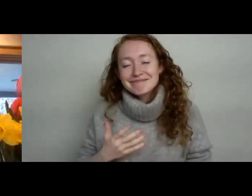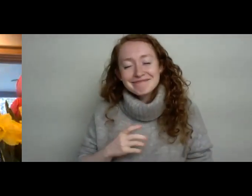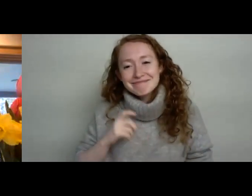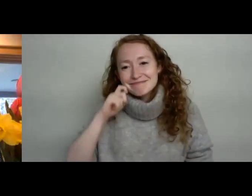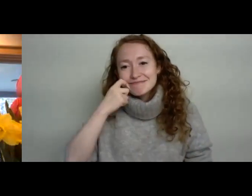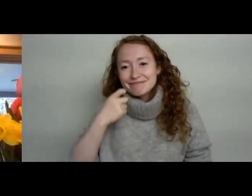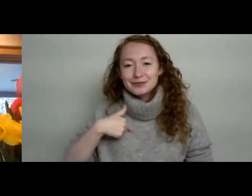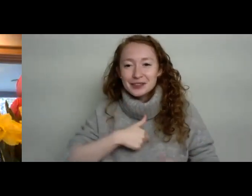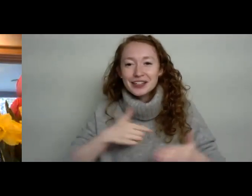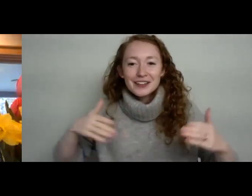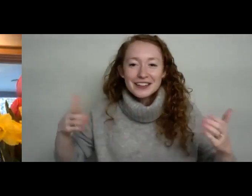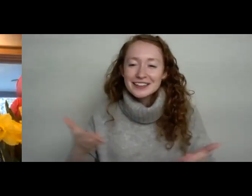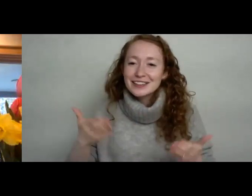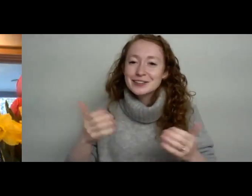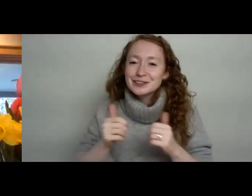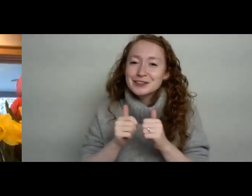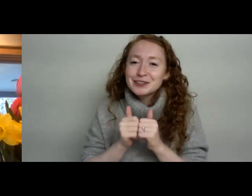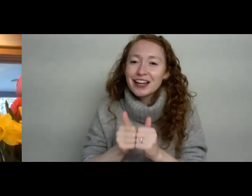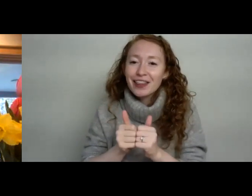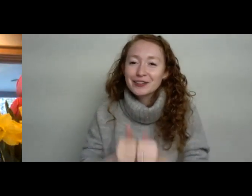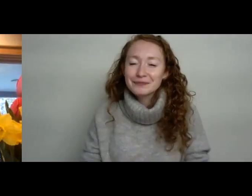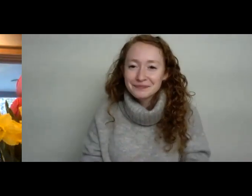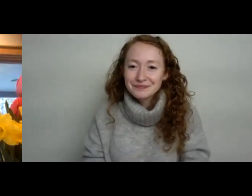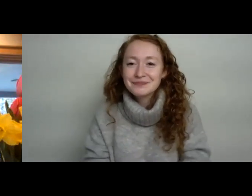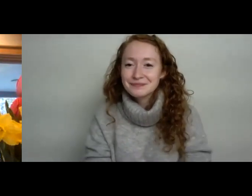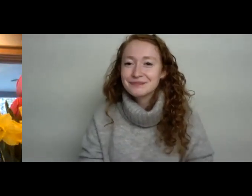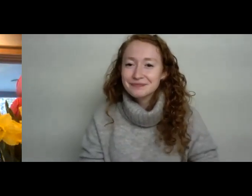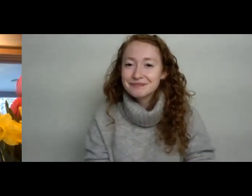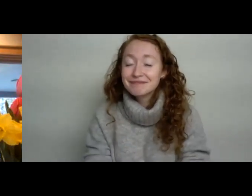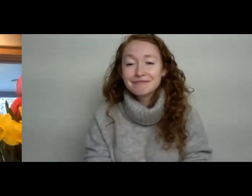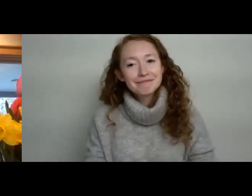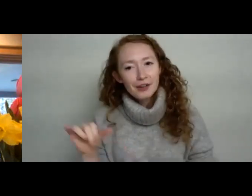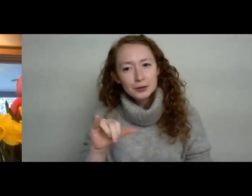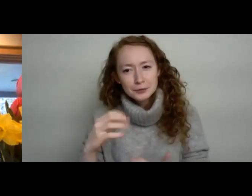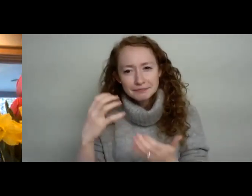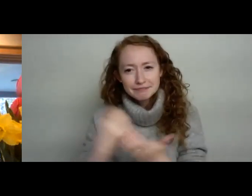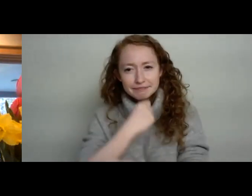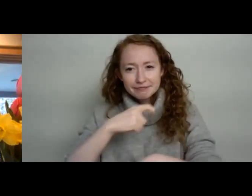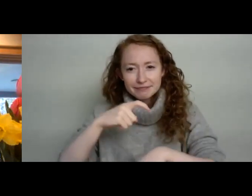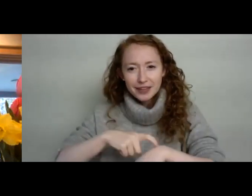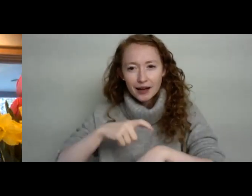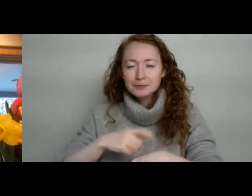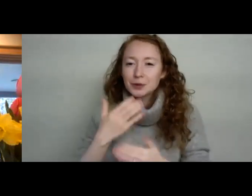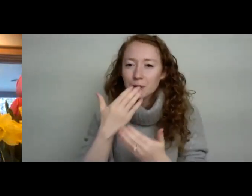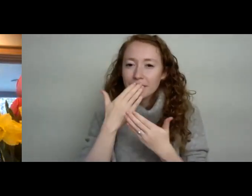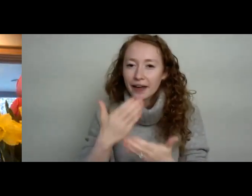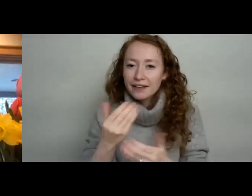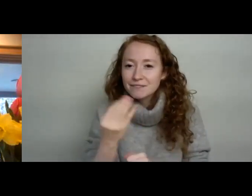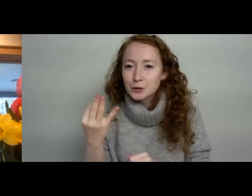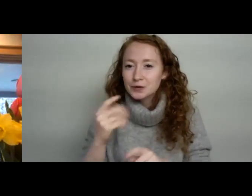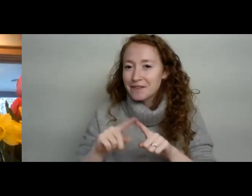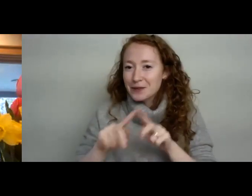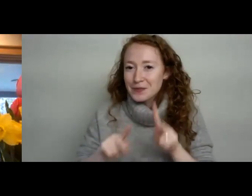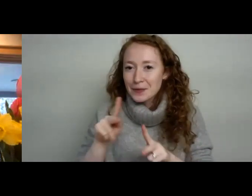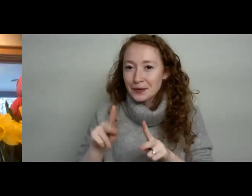together. And I'd love to take a moment to just thank some folks. First and foremost, you